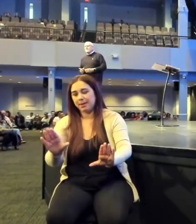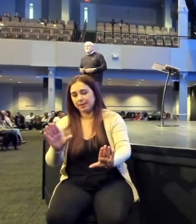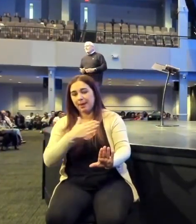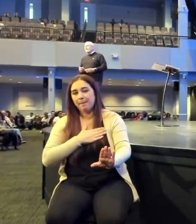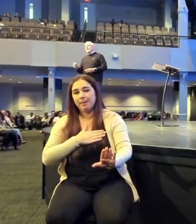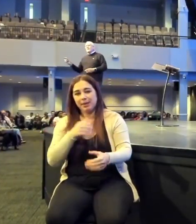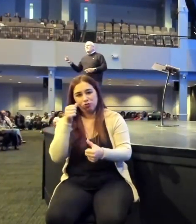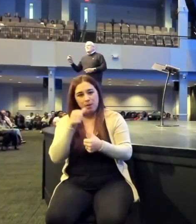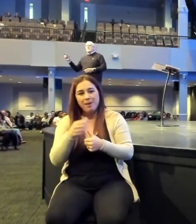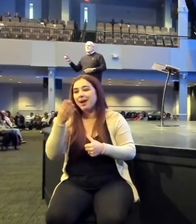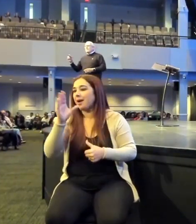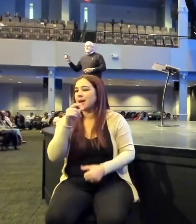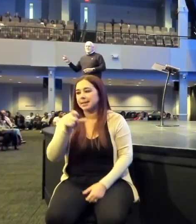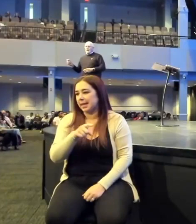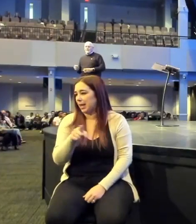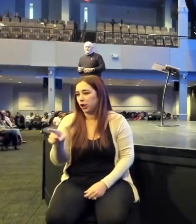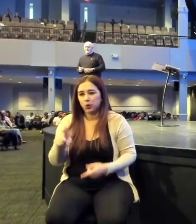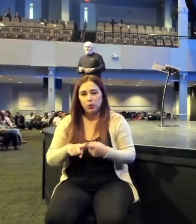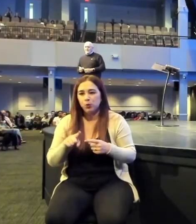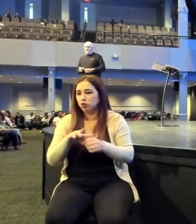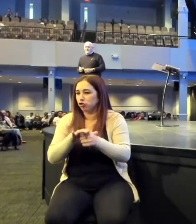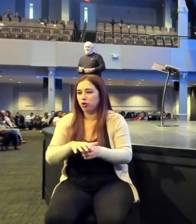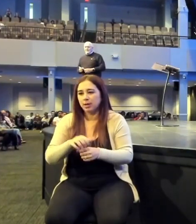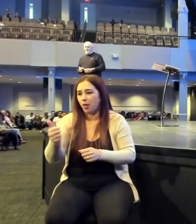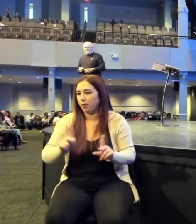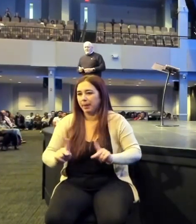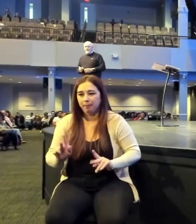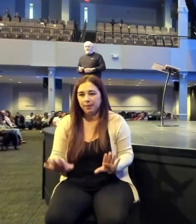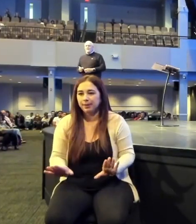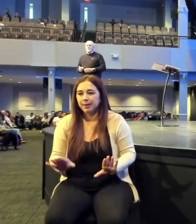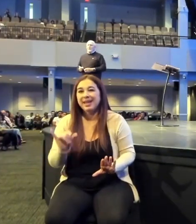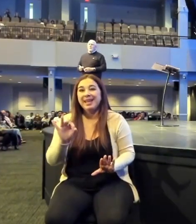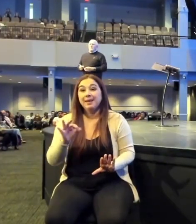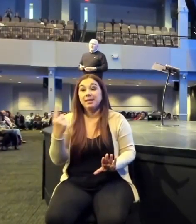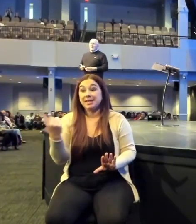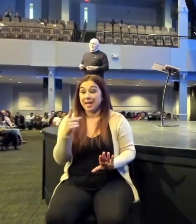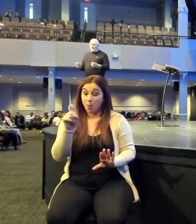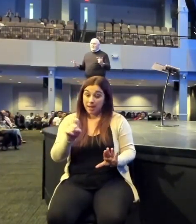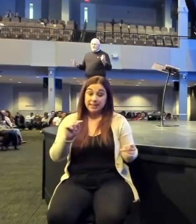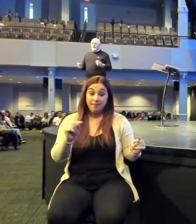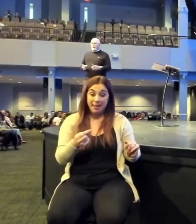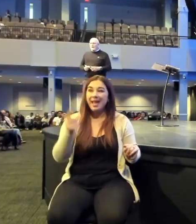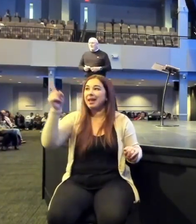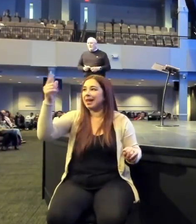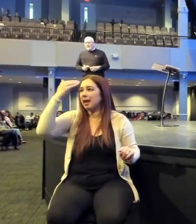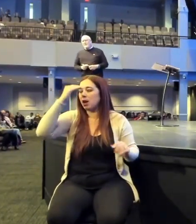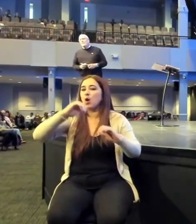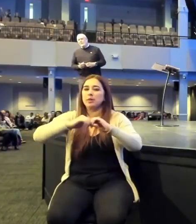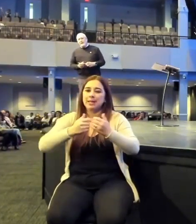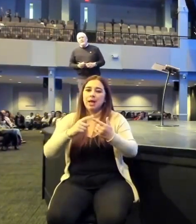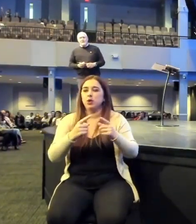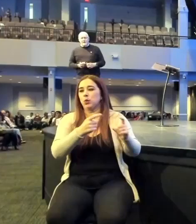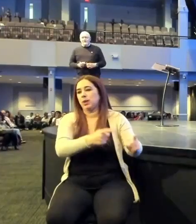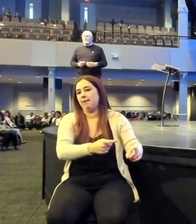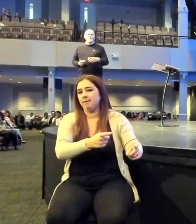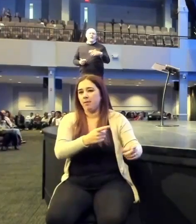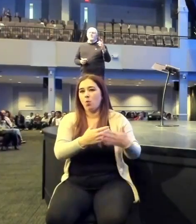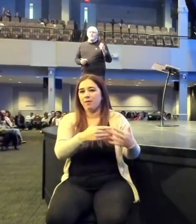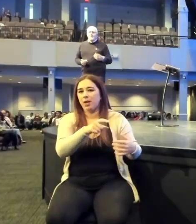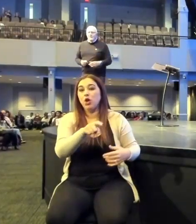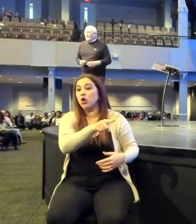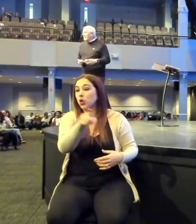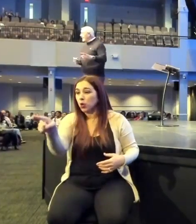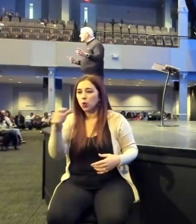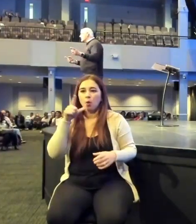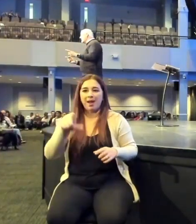remember, God doesn't need you to do that, okay? If somebody needs pain in their life, God knows how to give them the pain they need. You don't